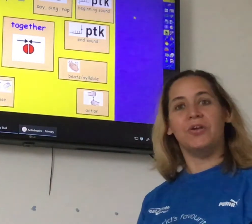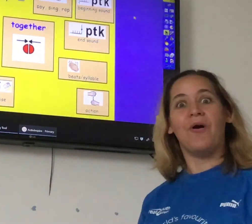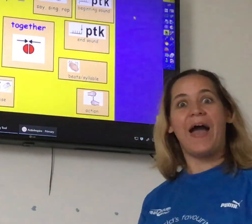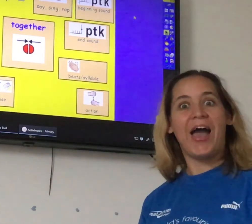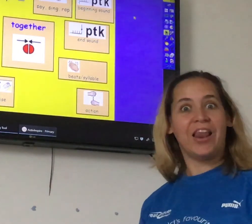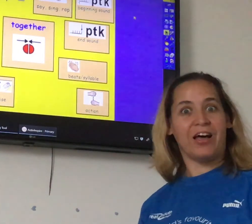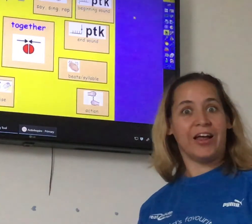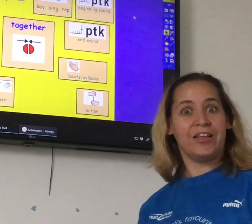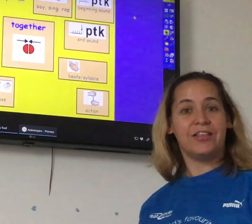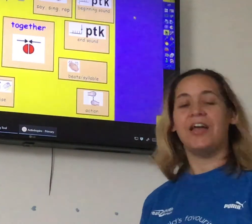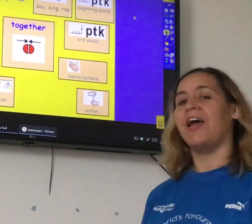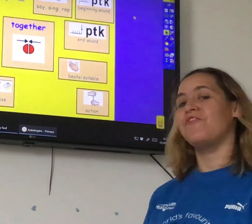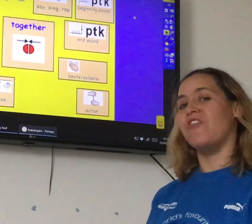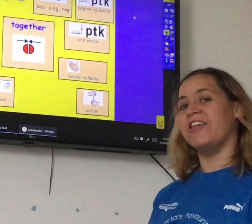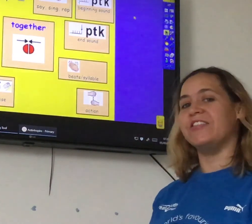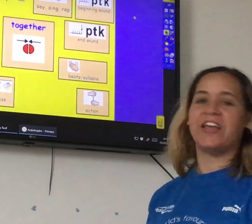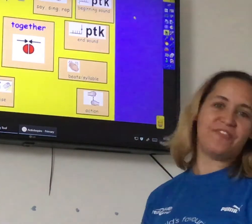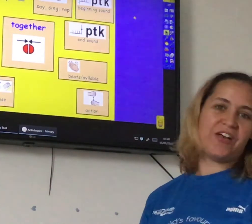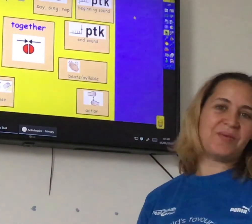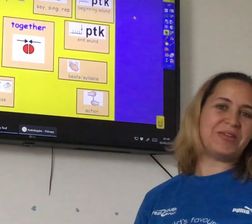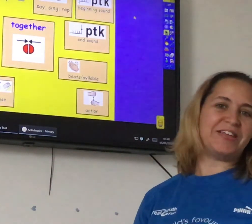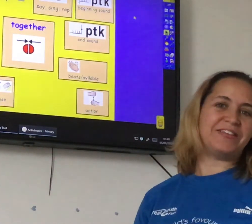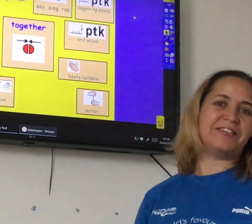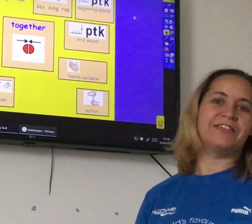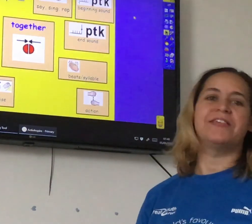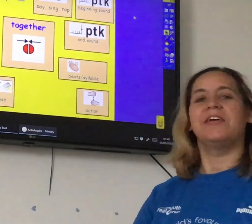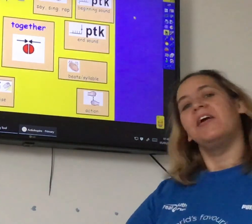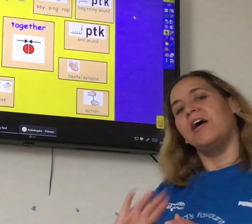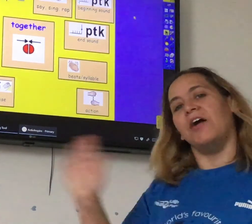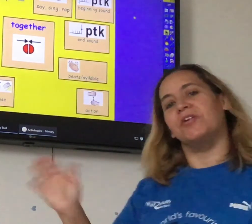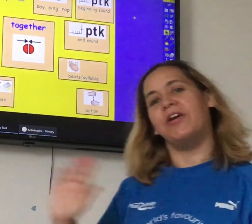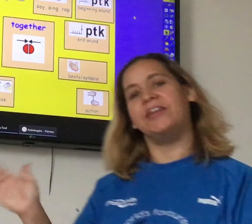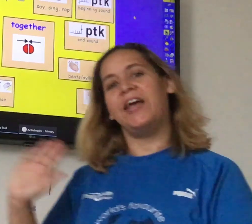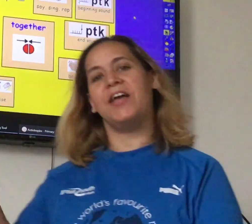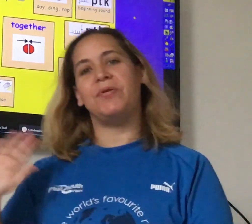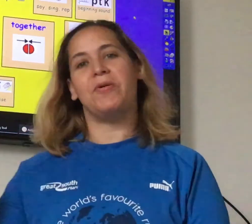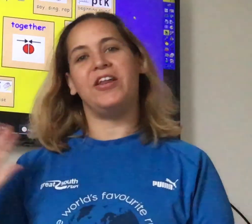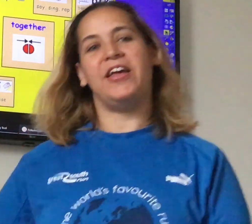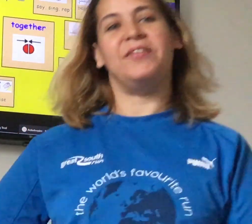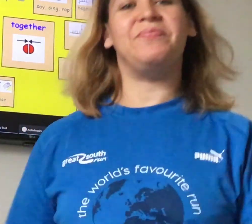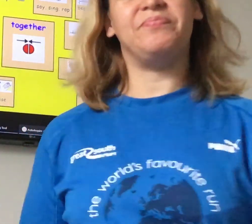allies, friends and families. Have a great day, everybody.